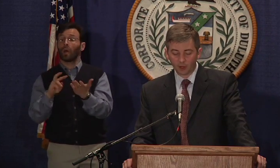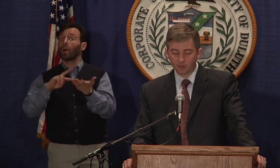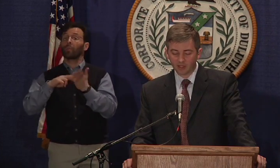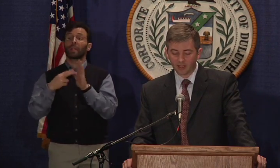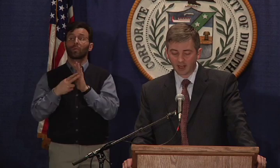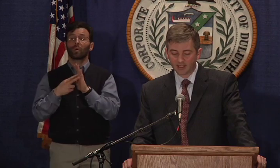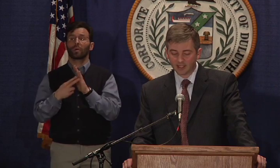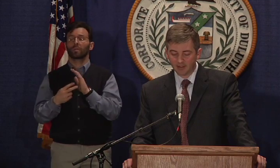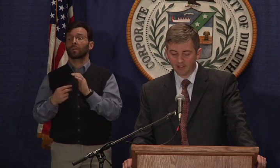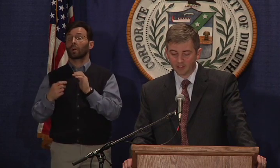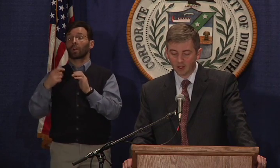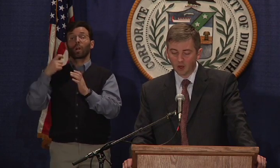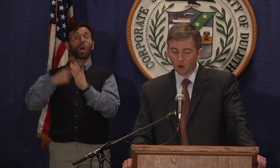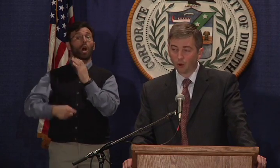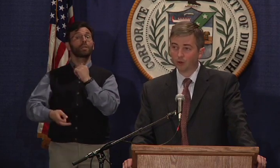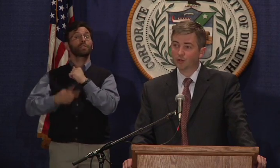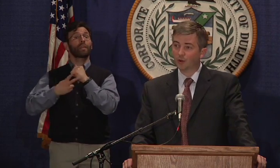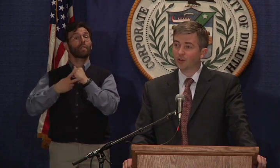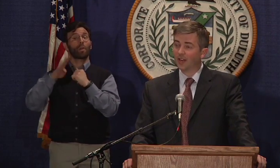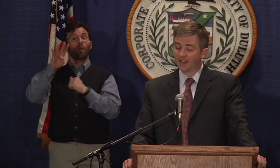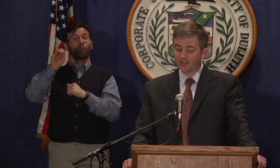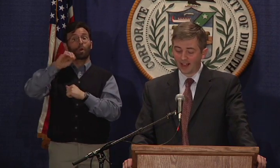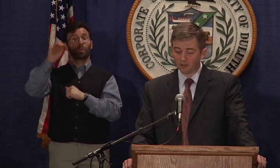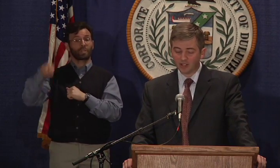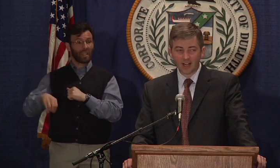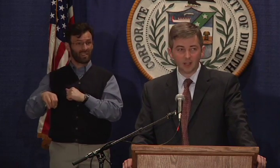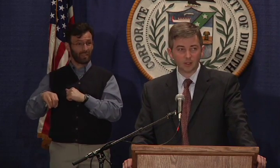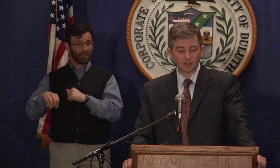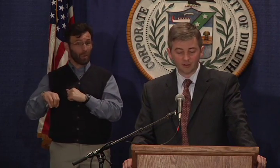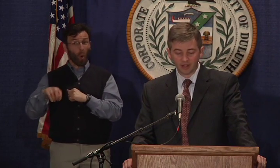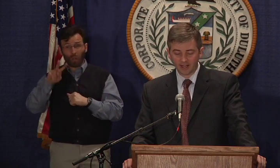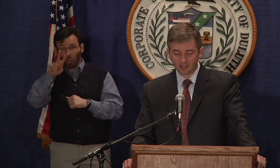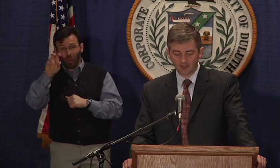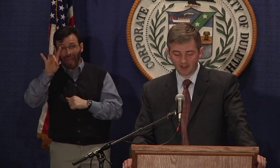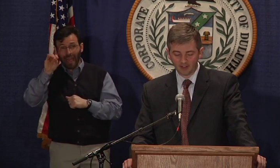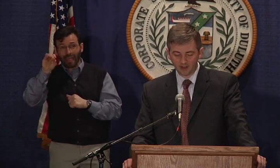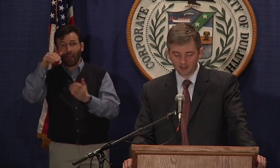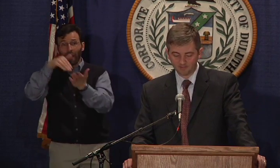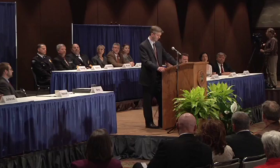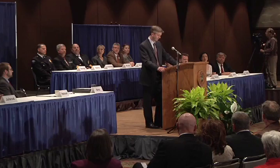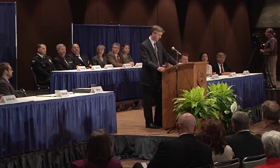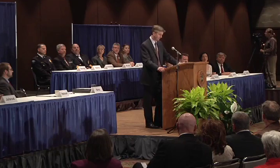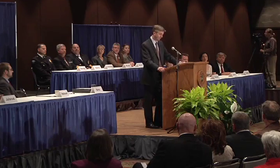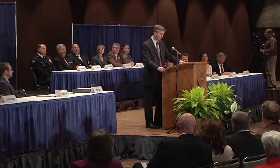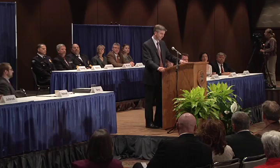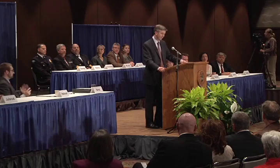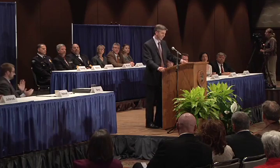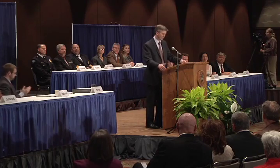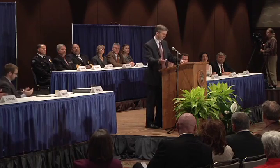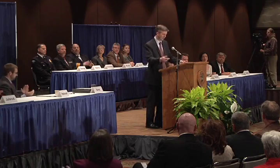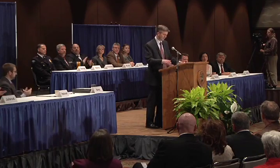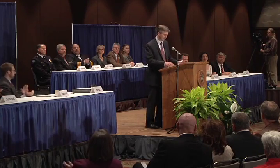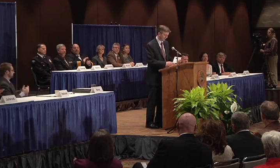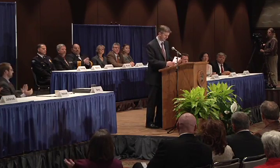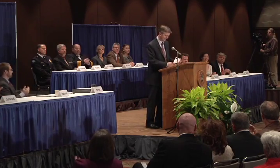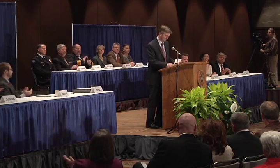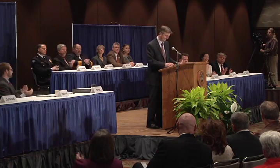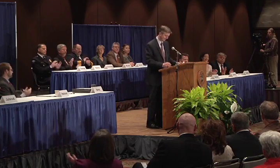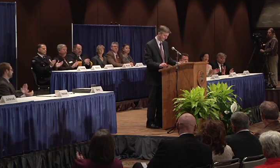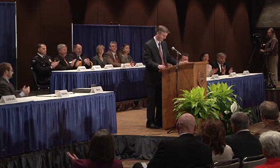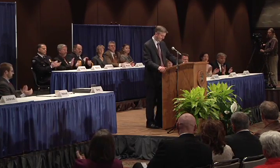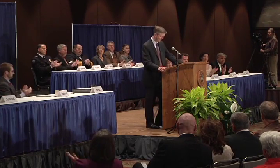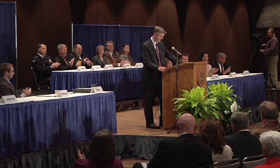in a 40% cost savings, or $280,000 over the next 5 years. That's an applause. Thank